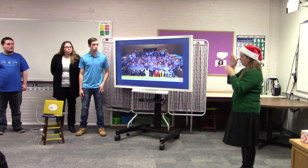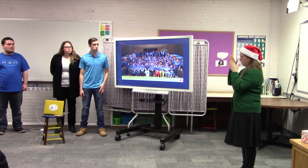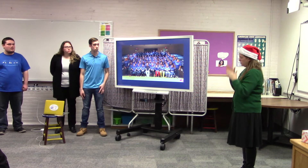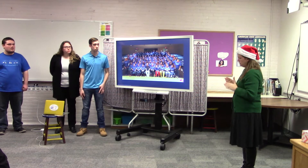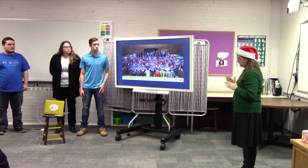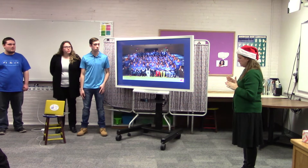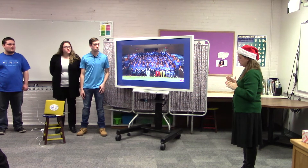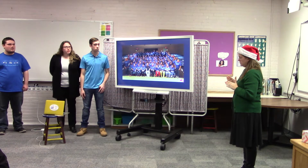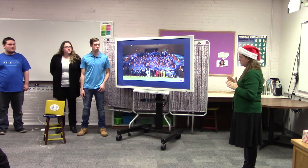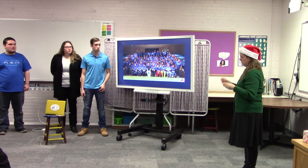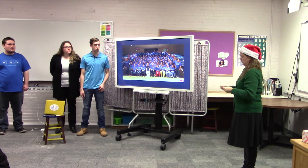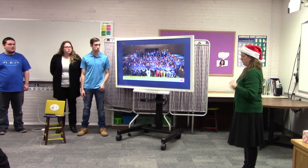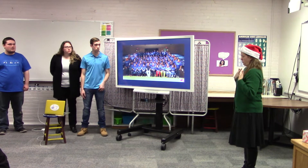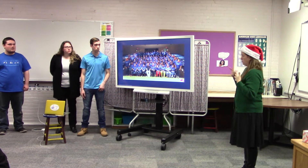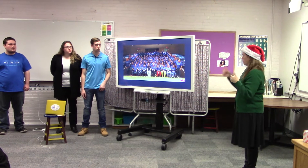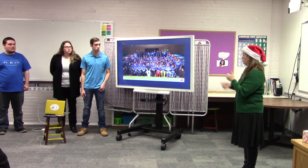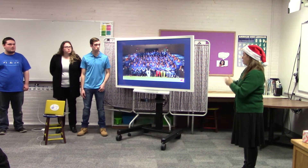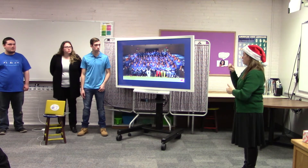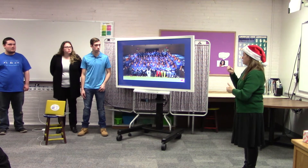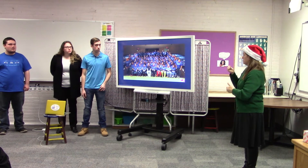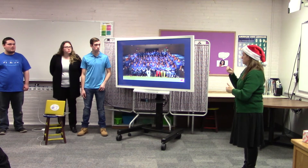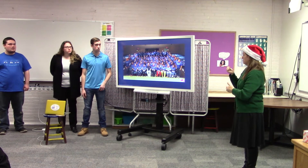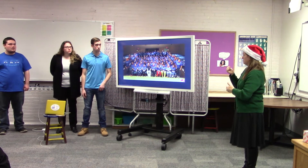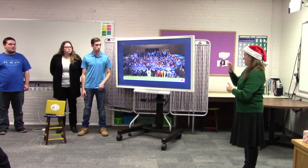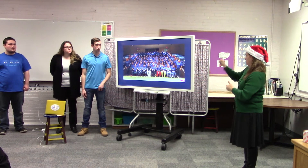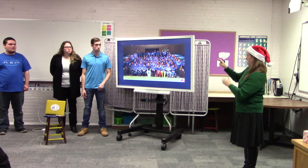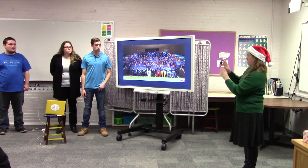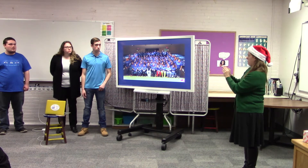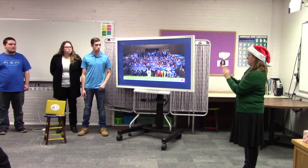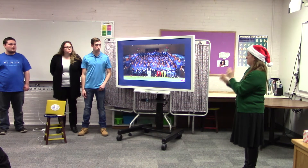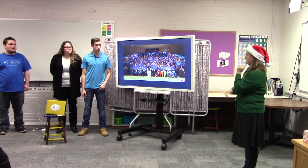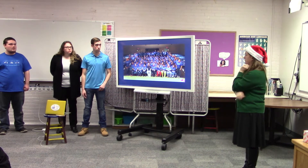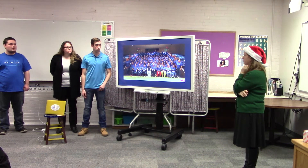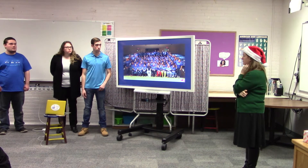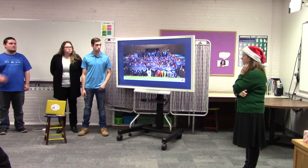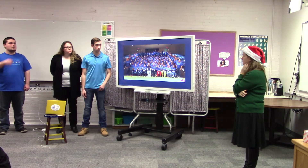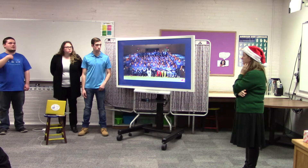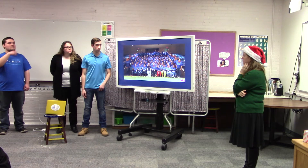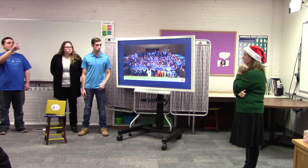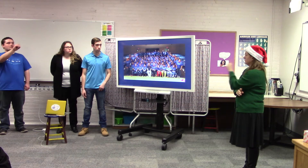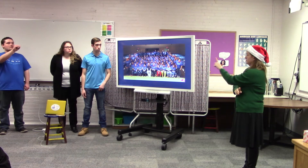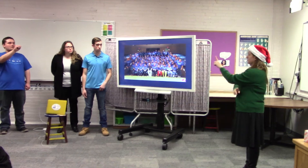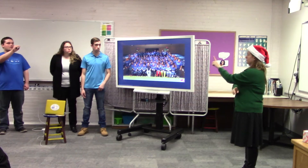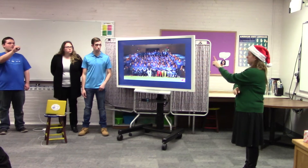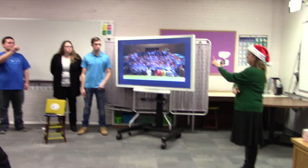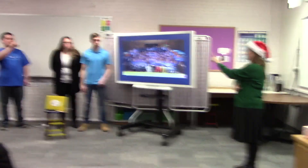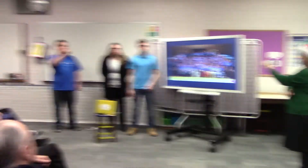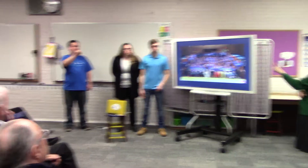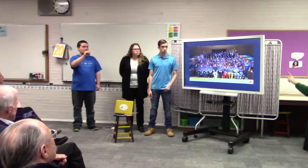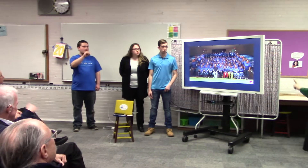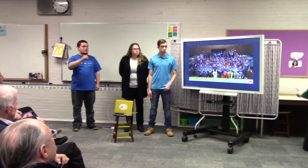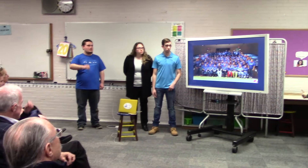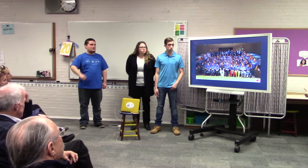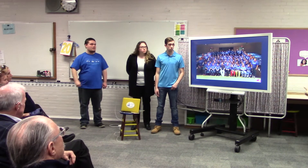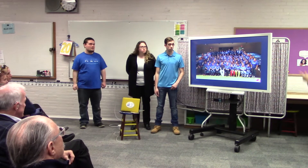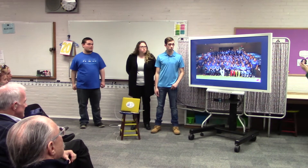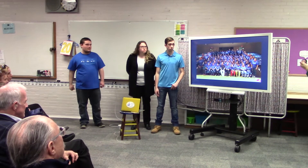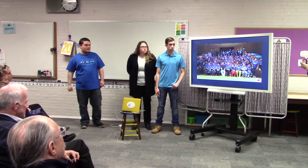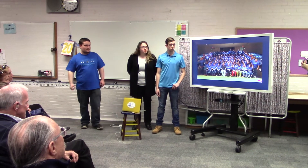So seeing the pictures, just which deaf person inspired you the most from the conference? Hold on.